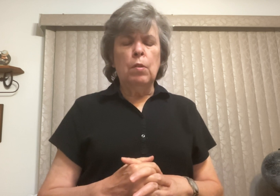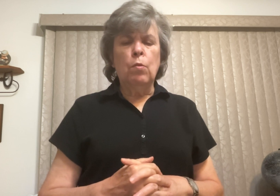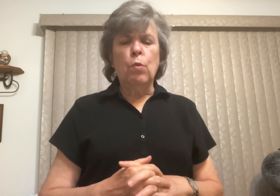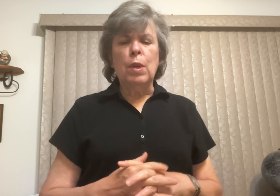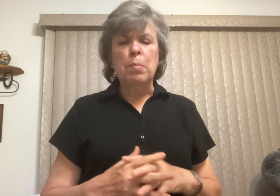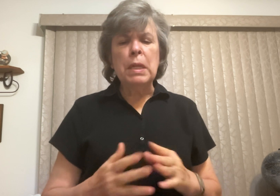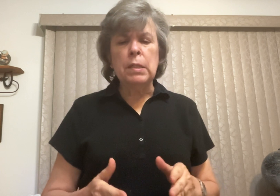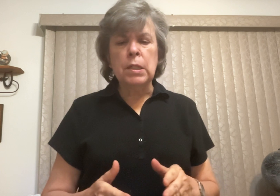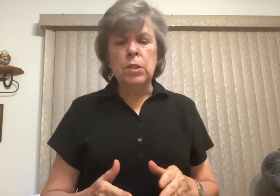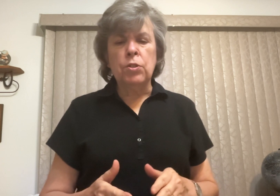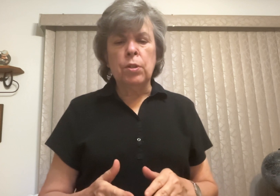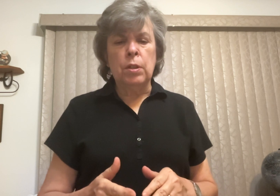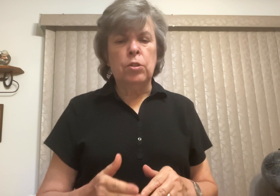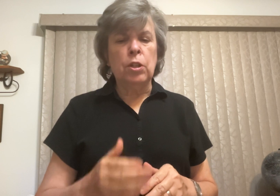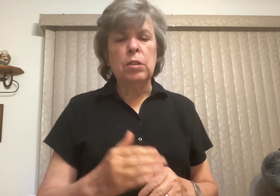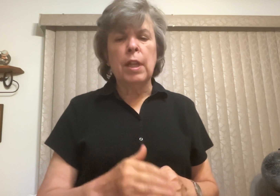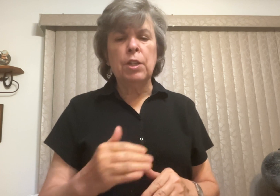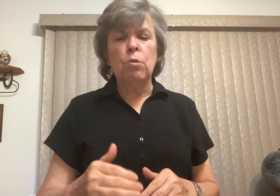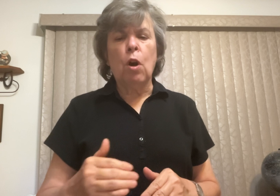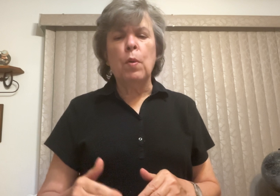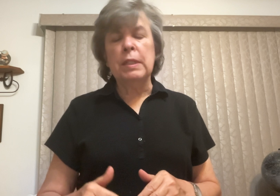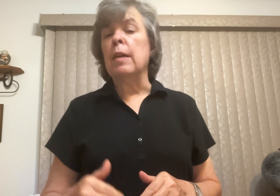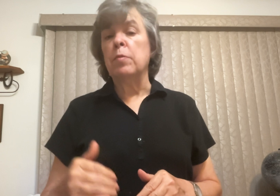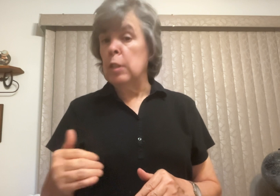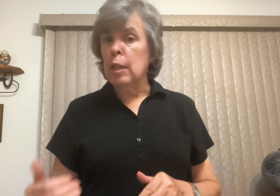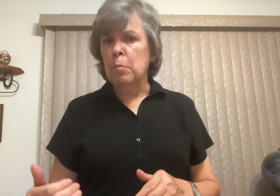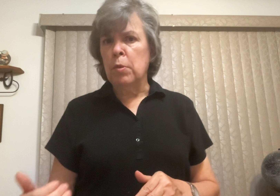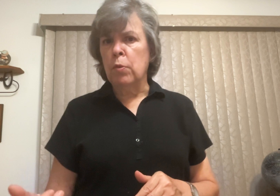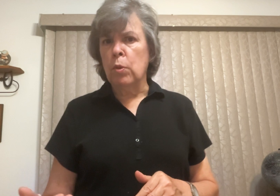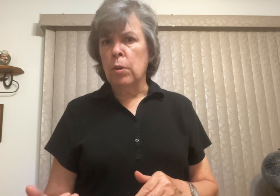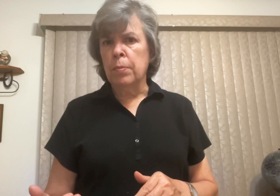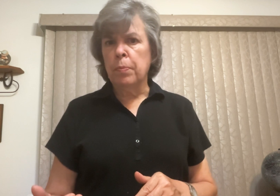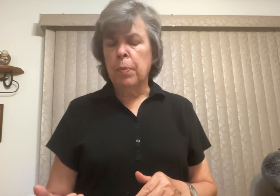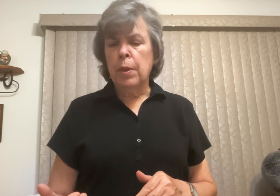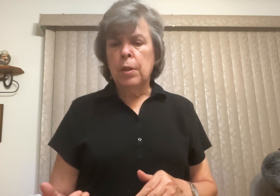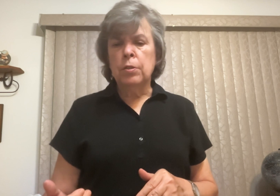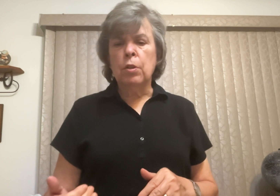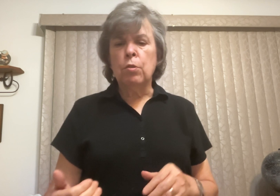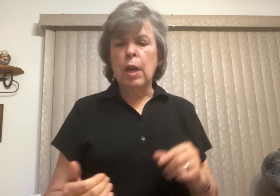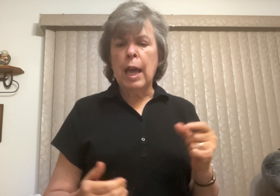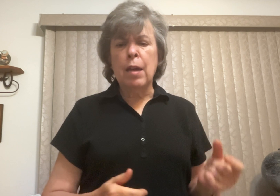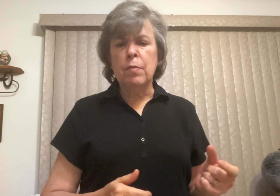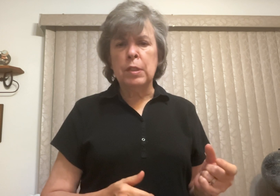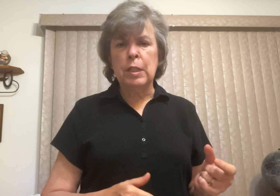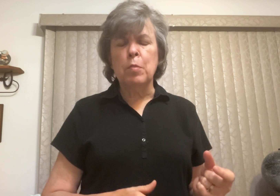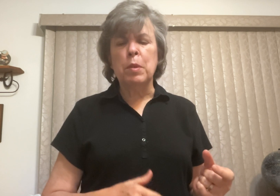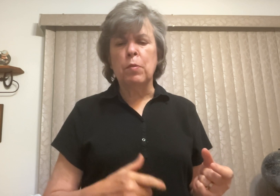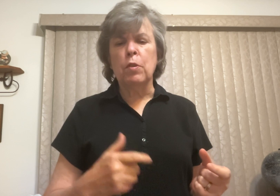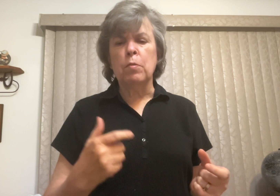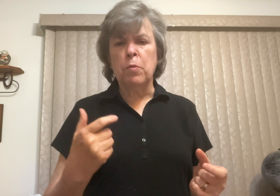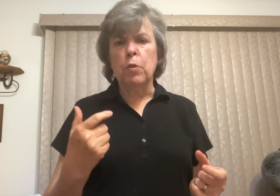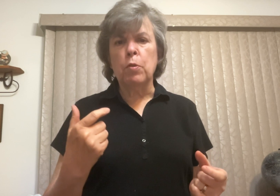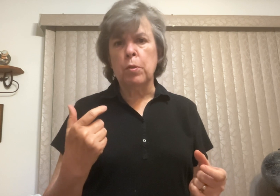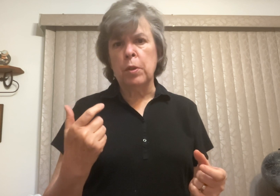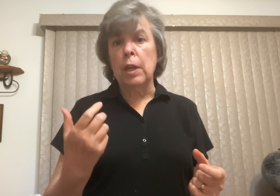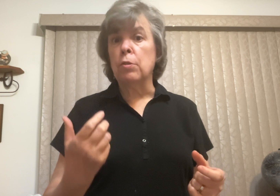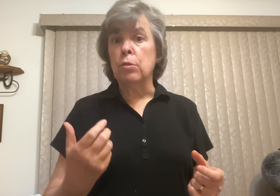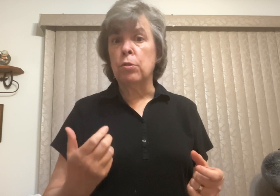what it means is just like you always have done it before. So have is the helping verb for the